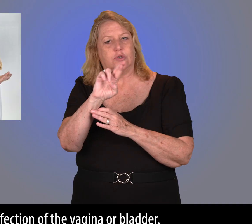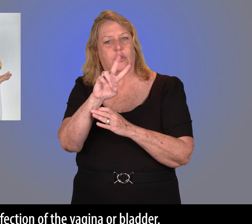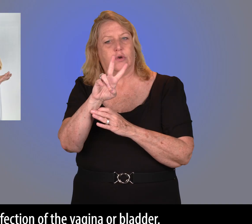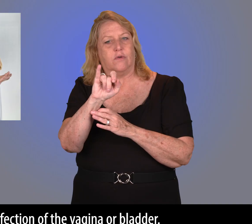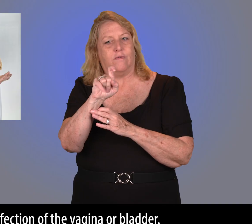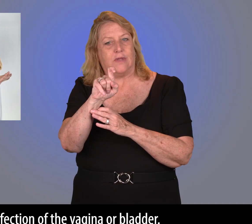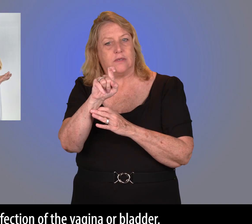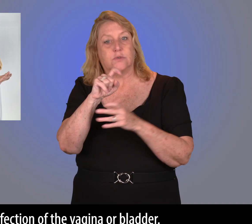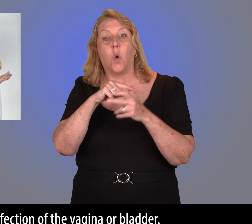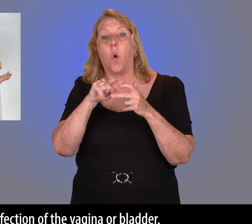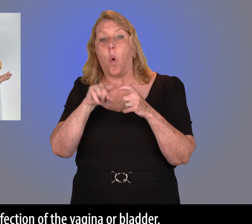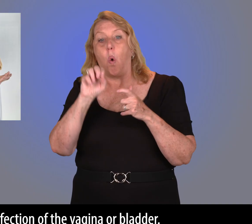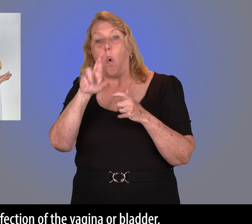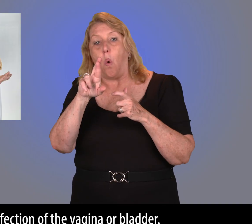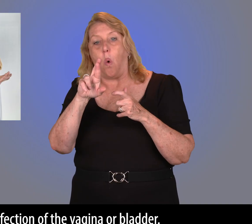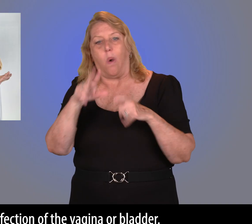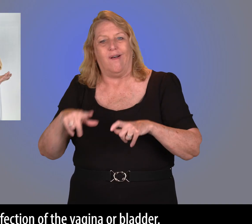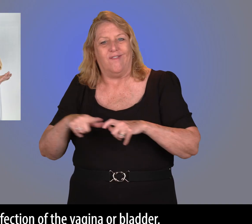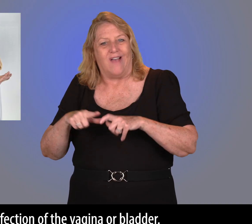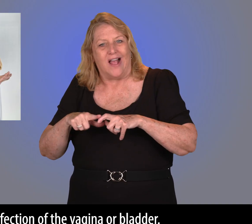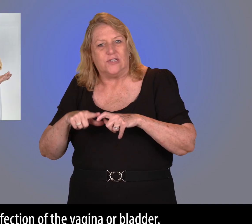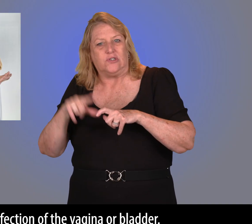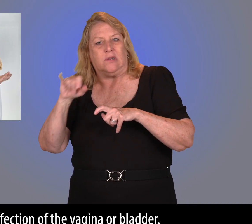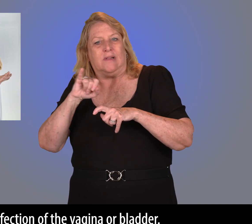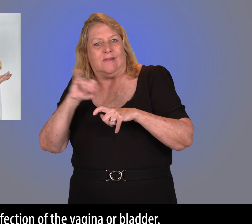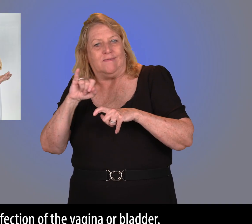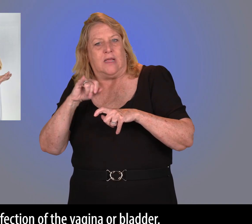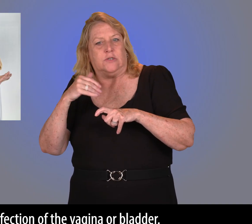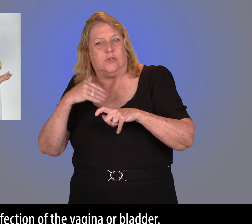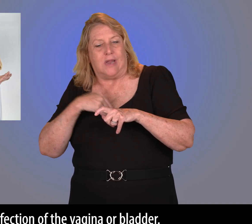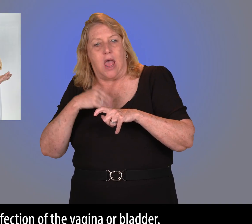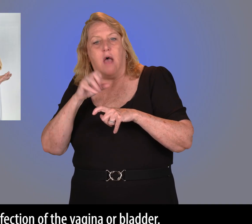any infection of the vagina or bladder.